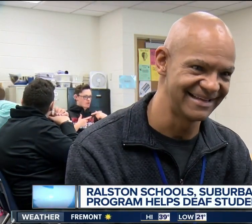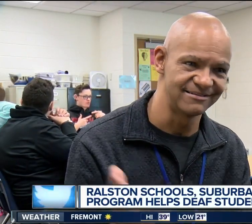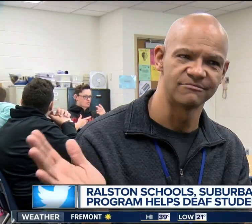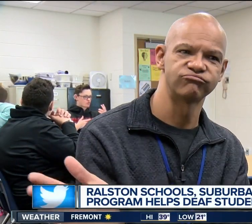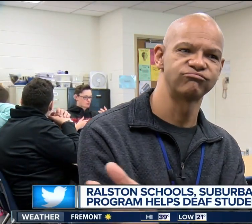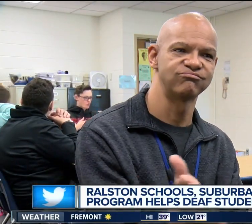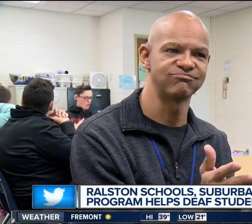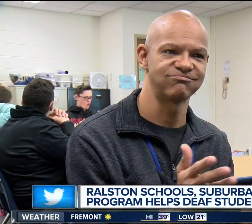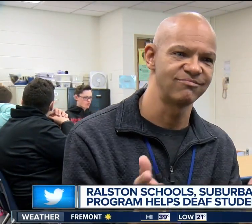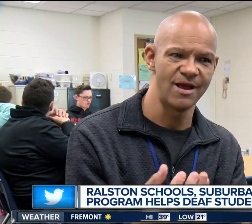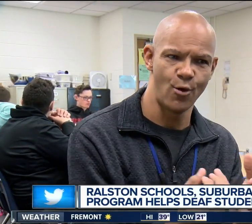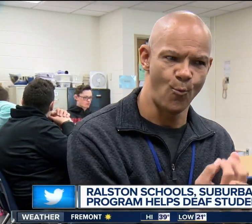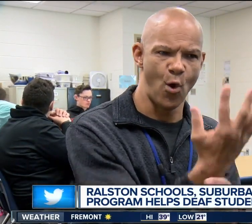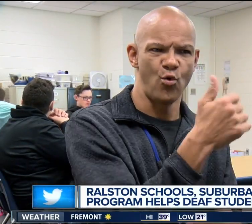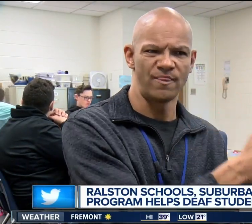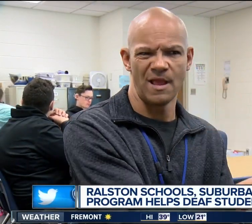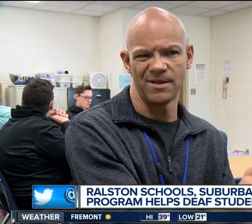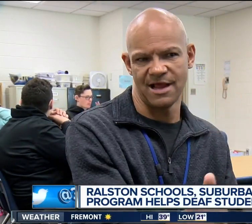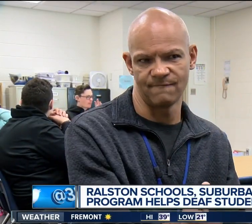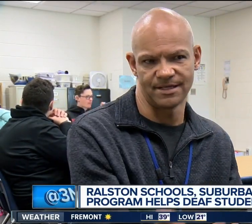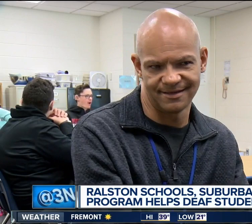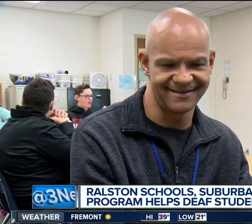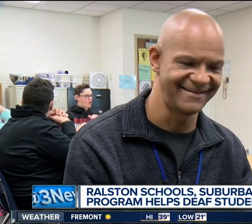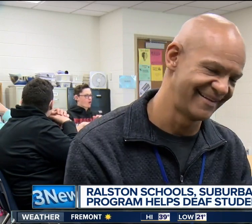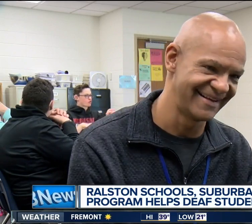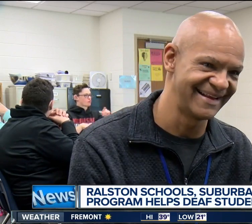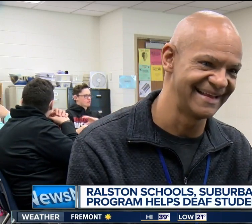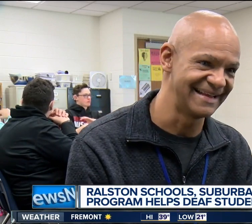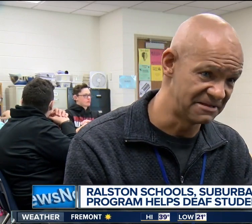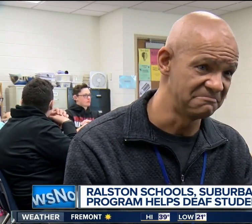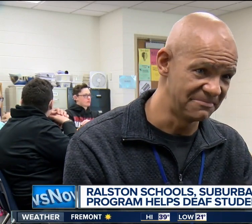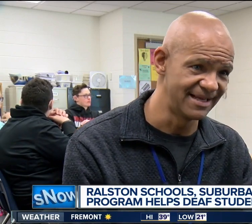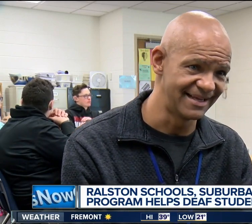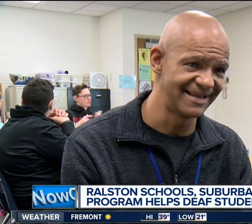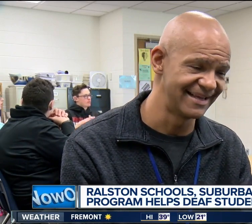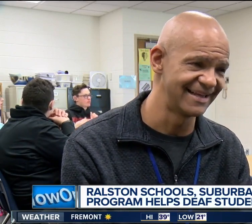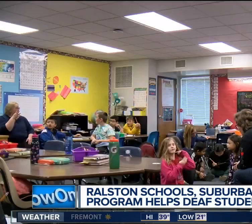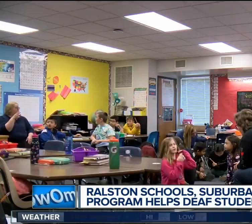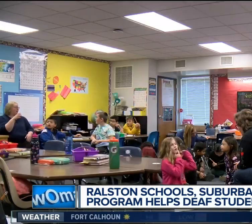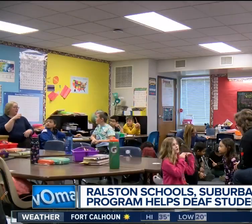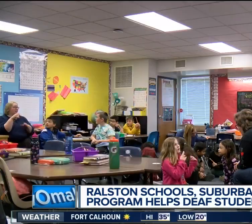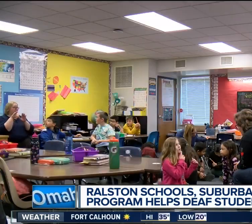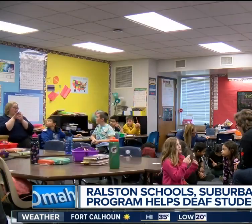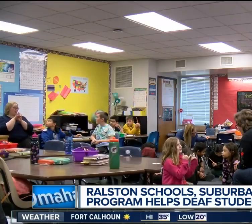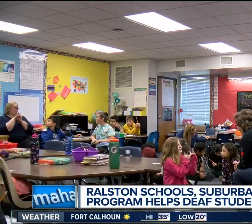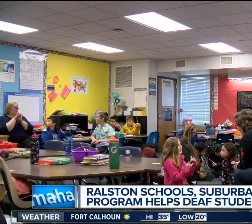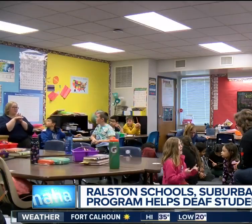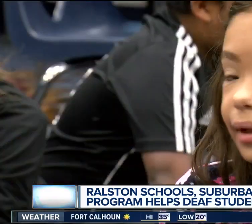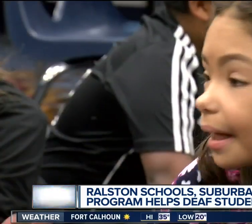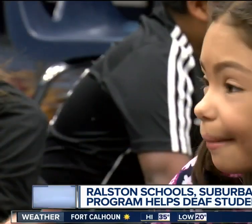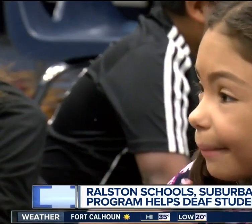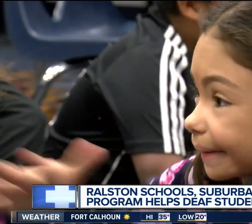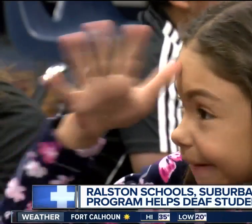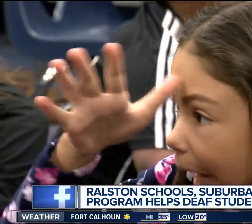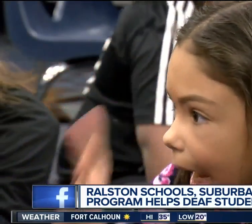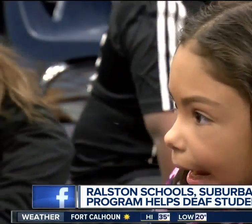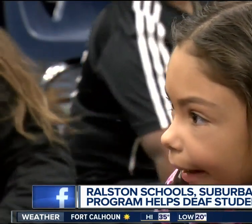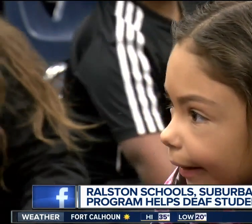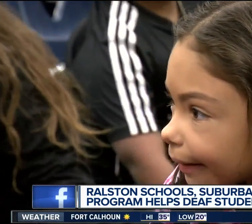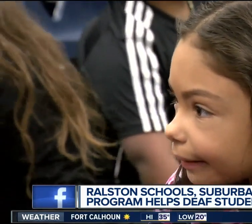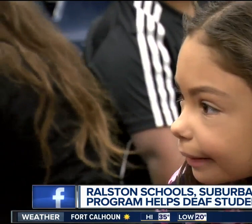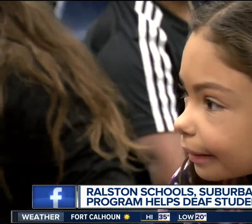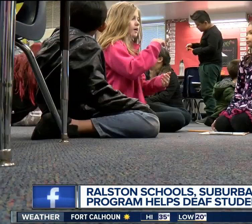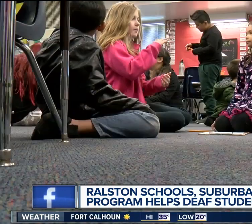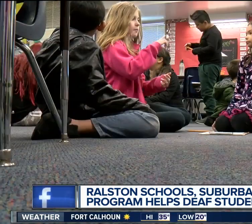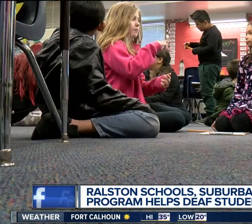the best thing. You know, chatting with all of them, seeing them grow. In the Ralston School District, deaf or hard of